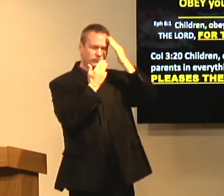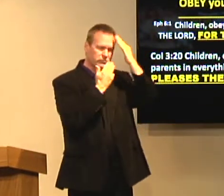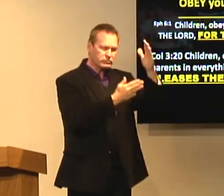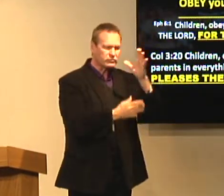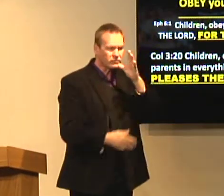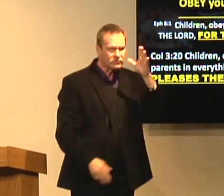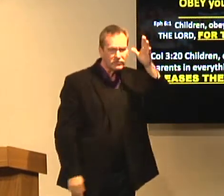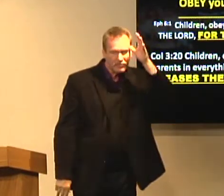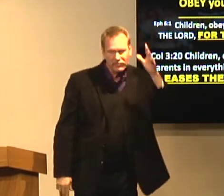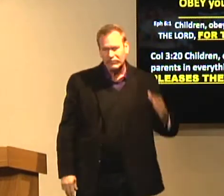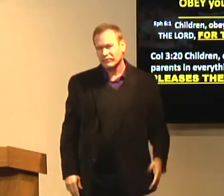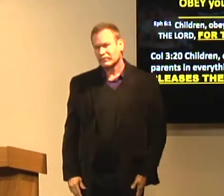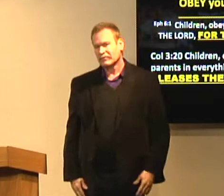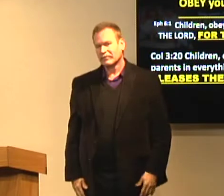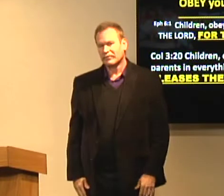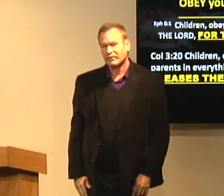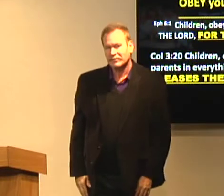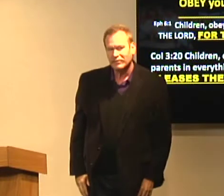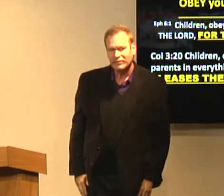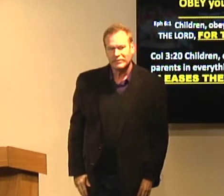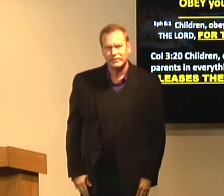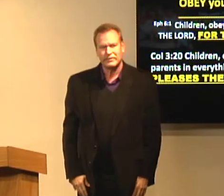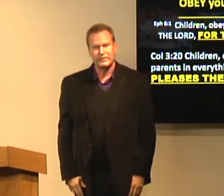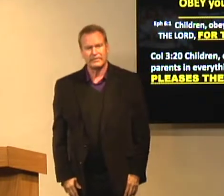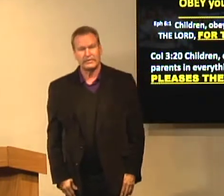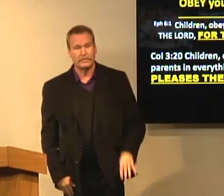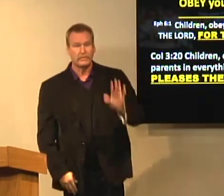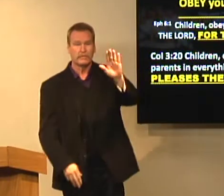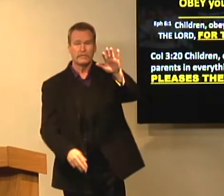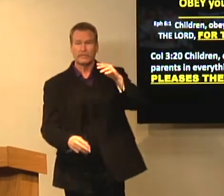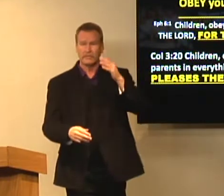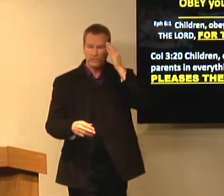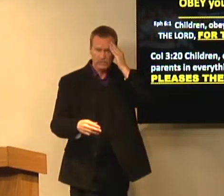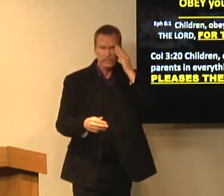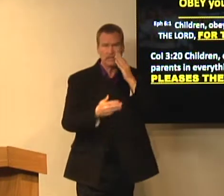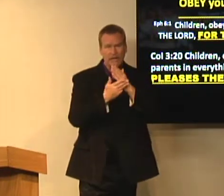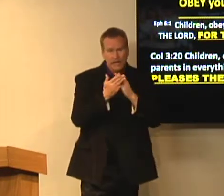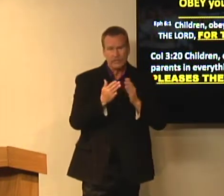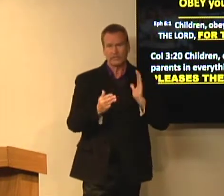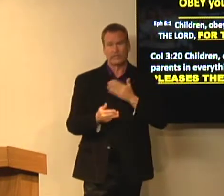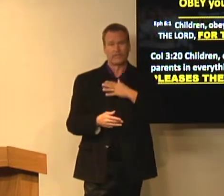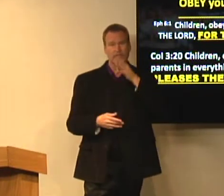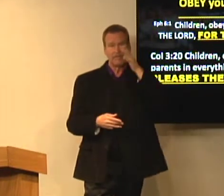and you realize, oh, I need to obey parents. I need to obey my parents.